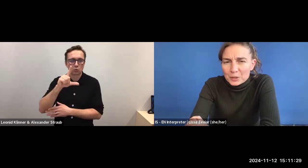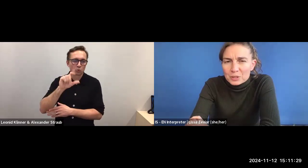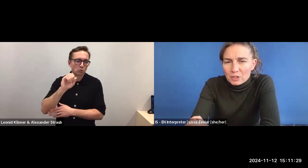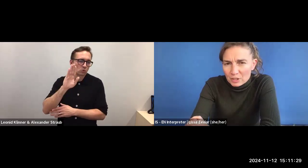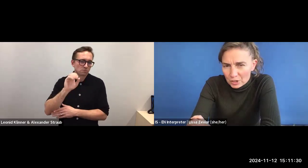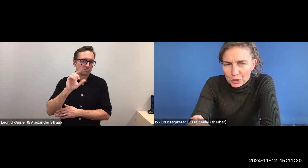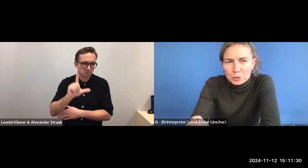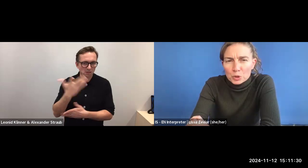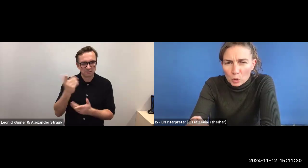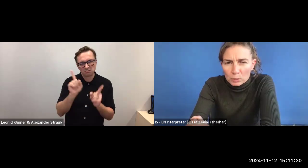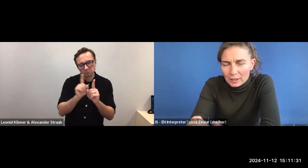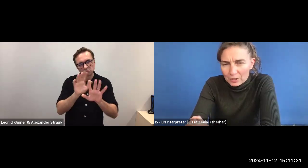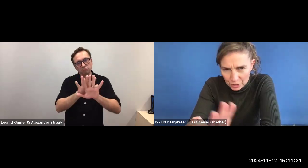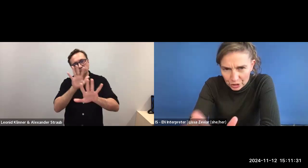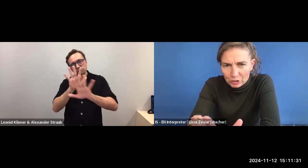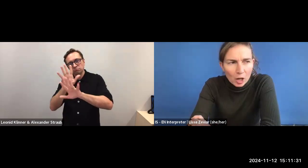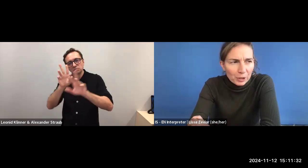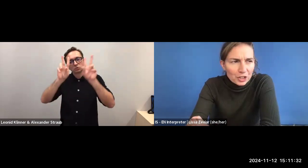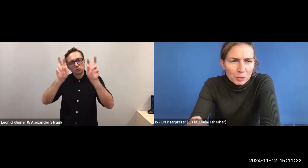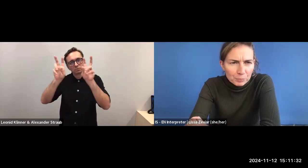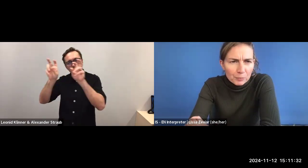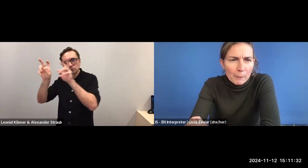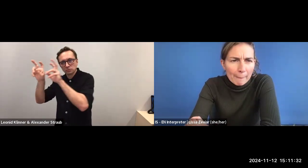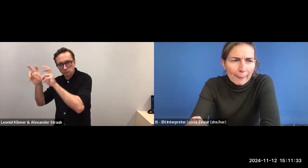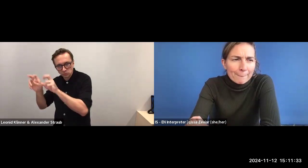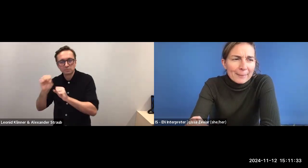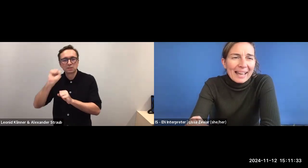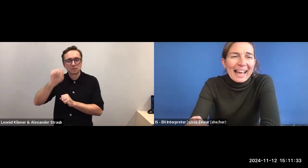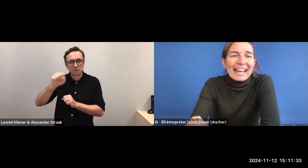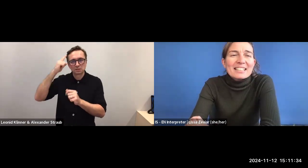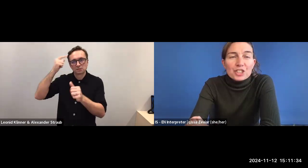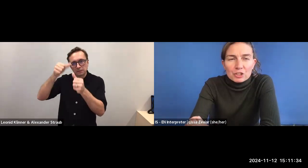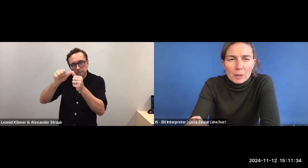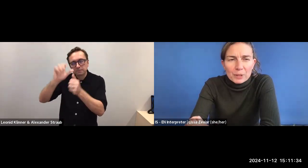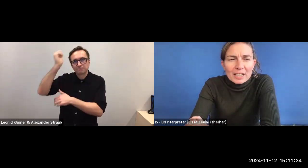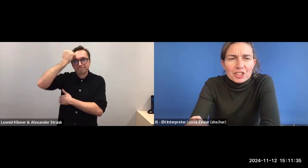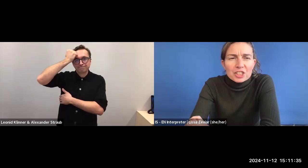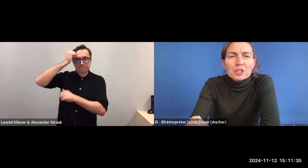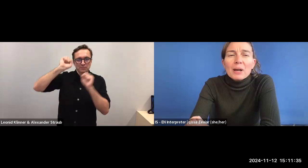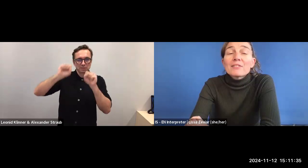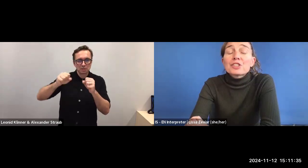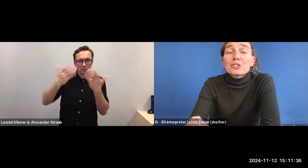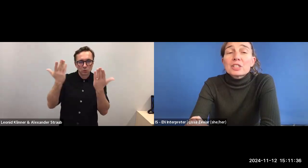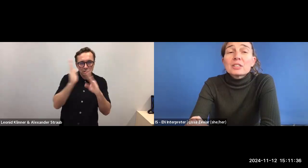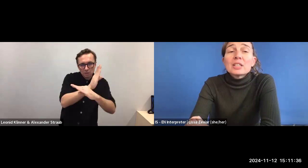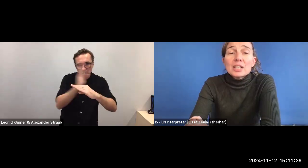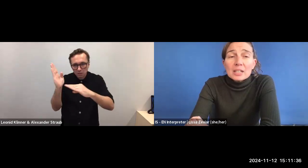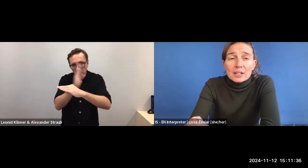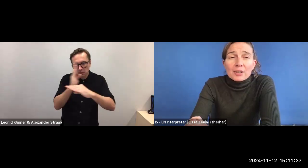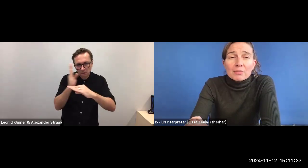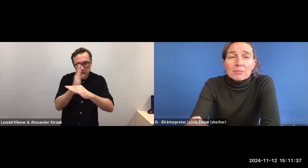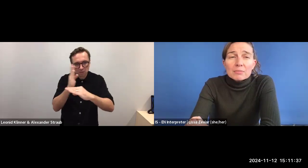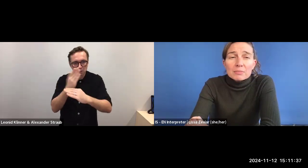So this task was in regards to global, general comprehension. And in general comprehension, you have